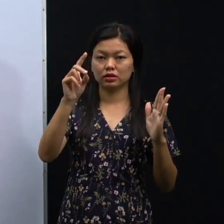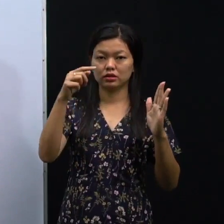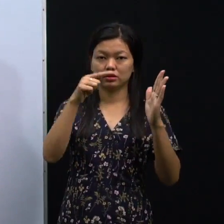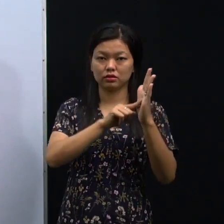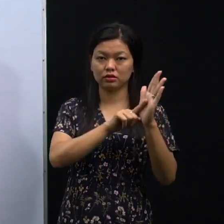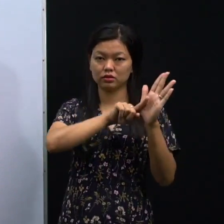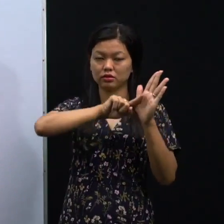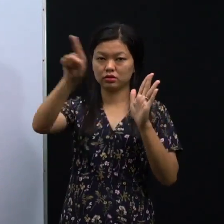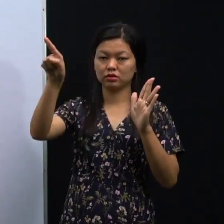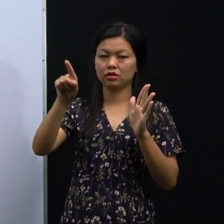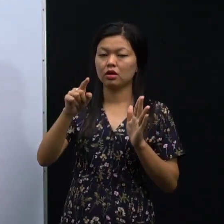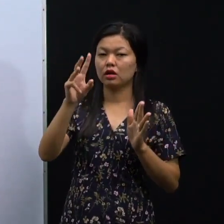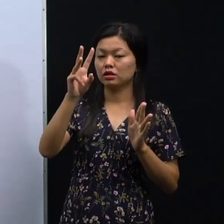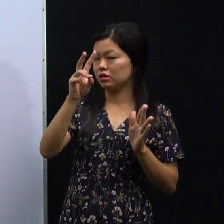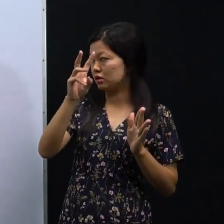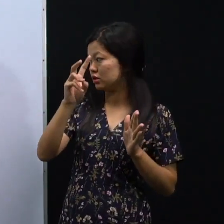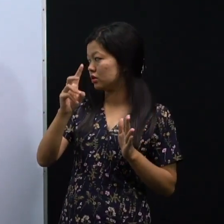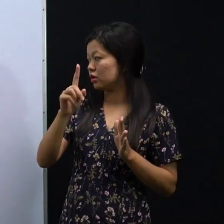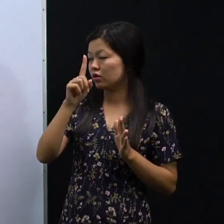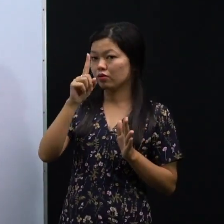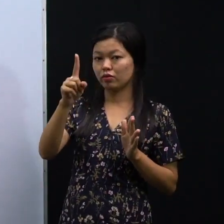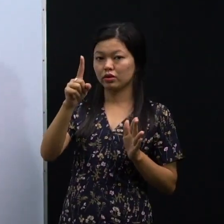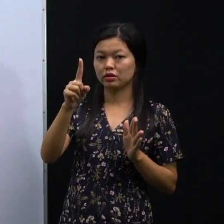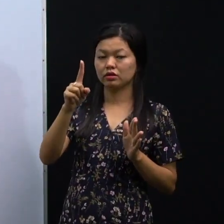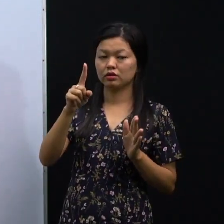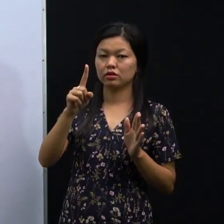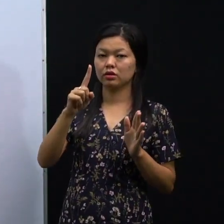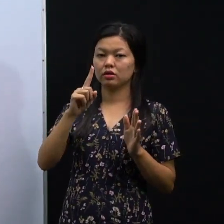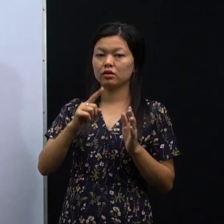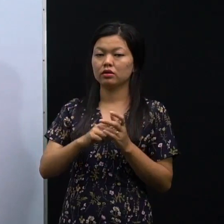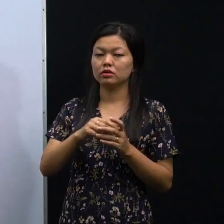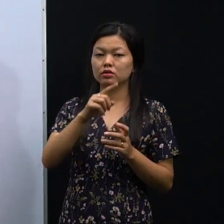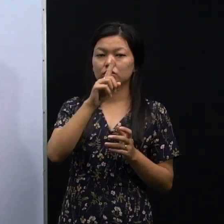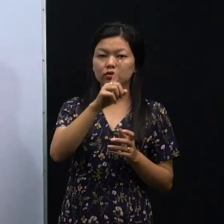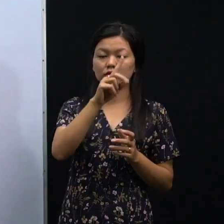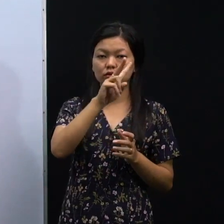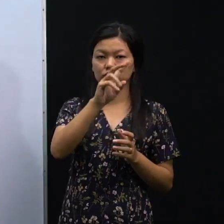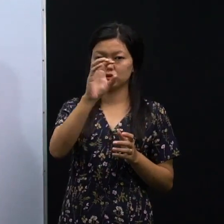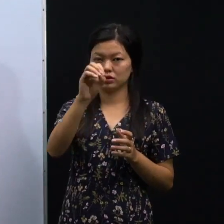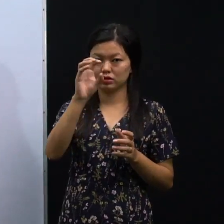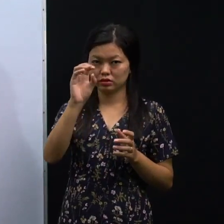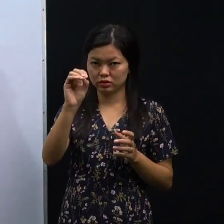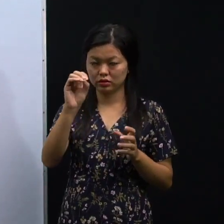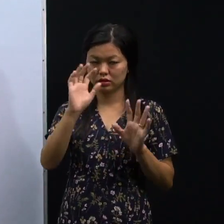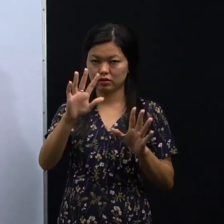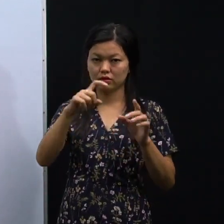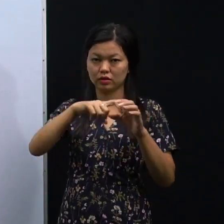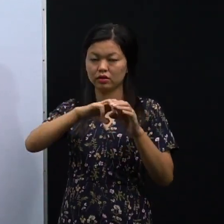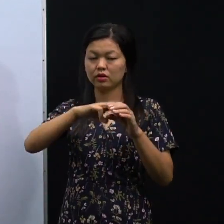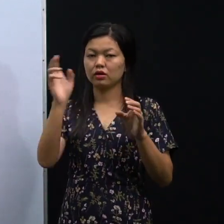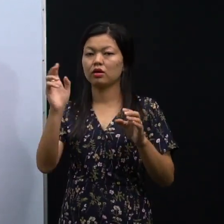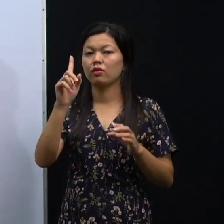12,000. Okay? 1 out of 12,000, they bounce back. Okay? That means they deflected back